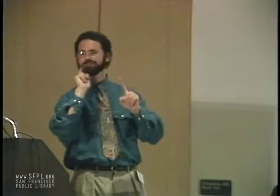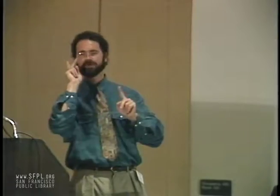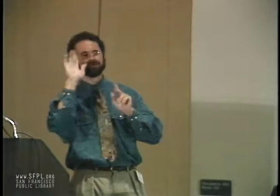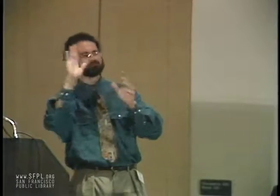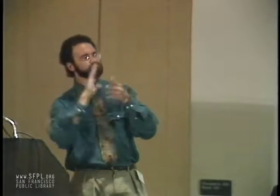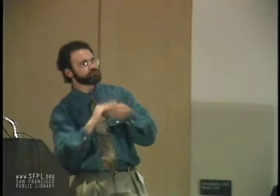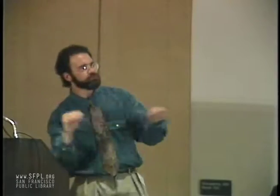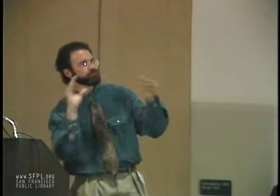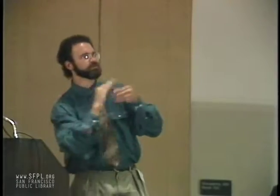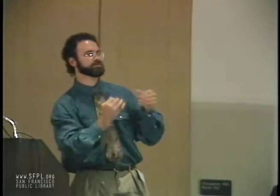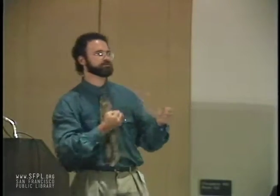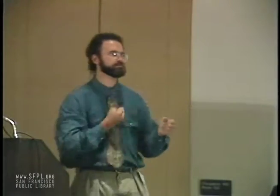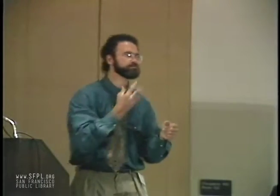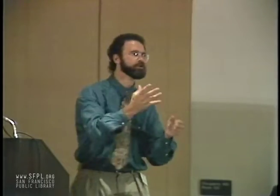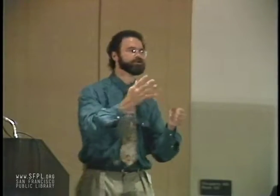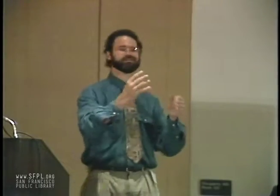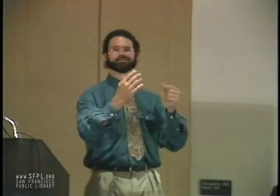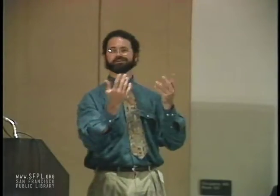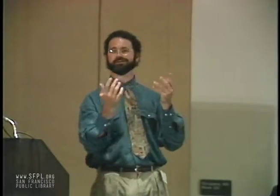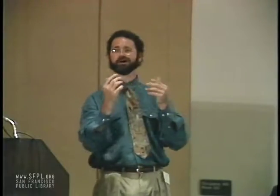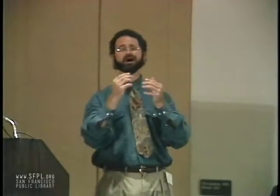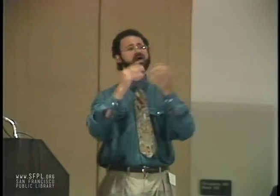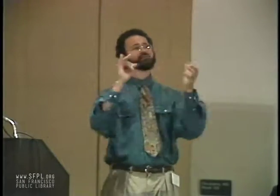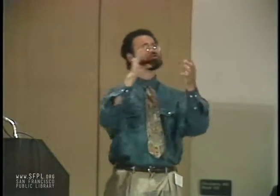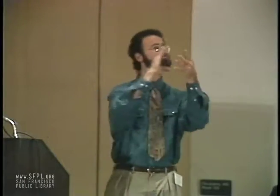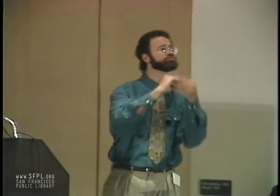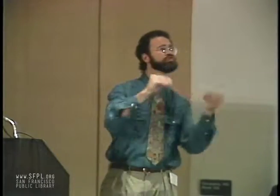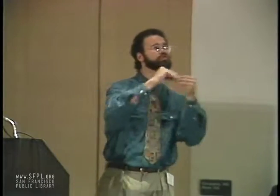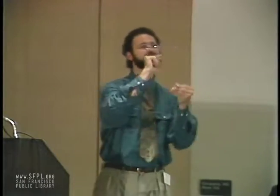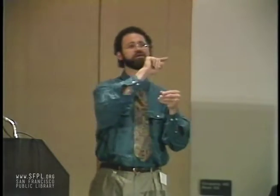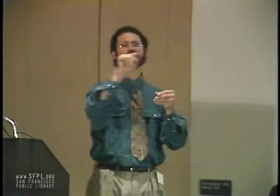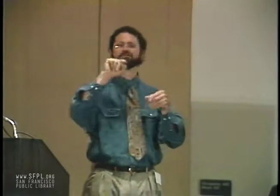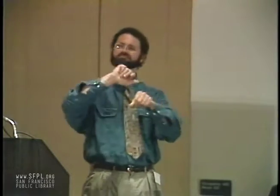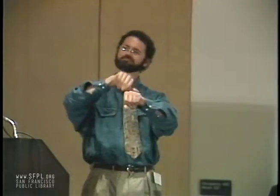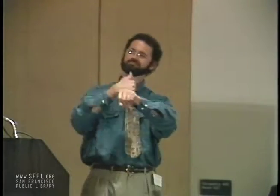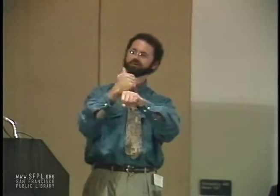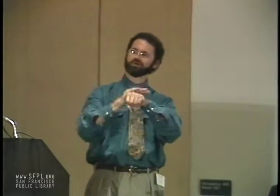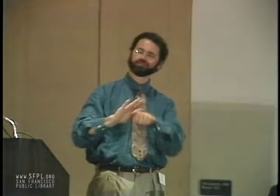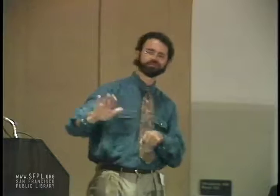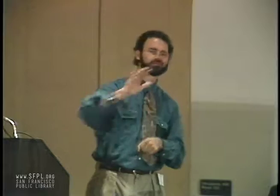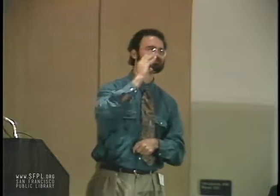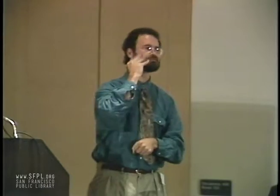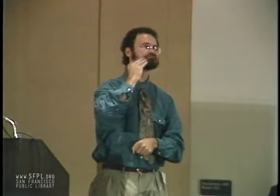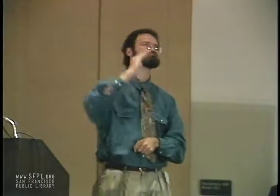established, because we have such a rich folklore and culture to share and to express.